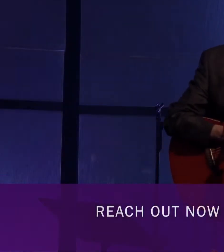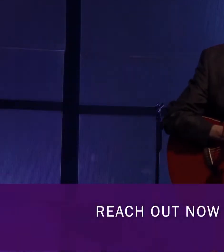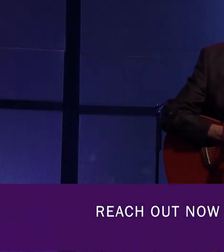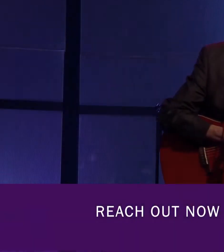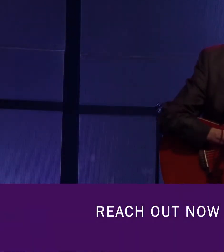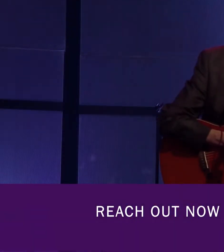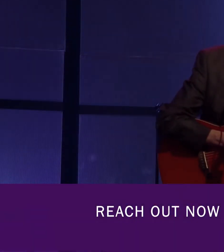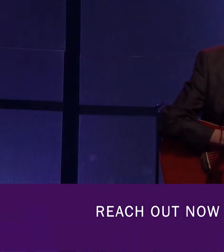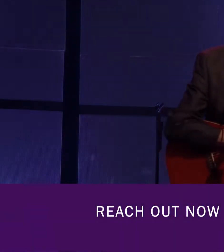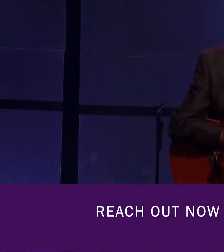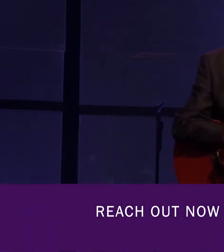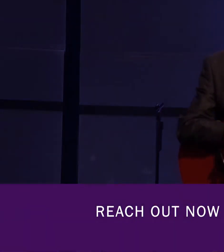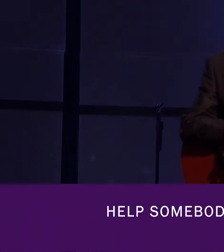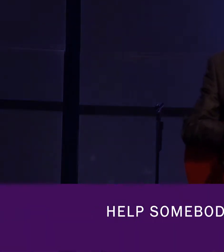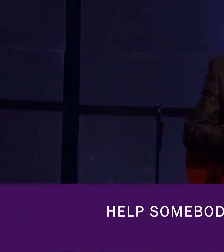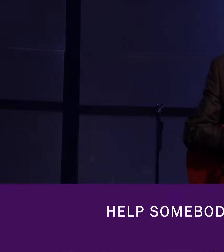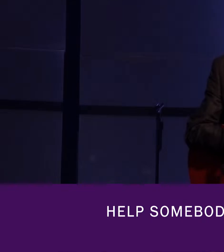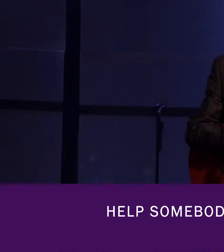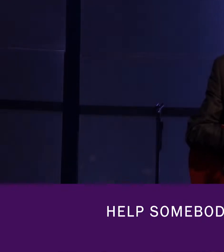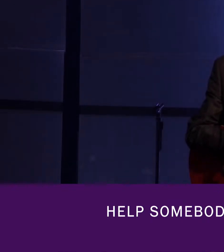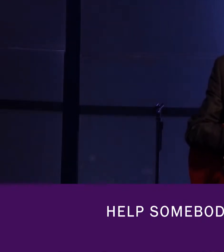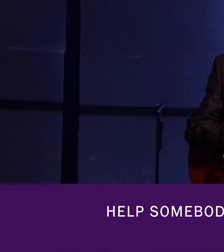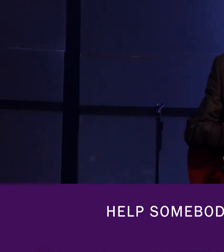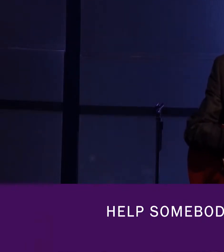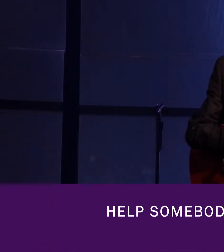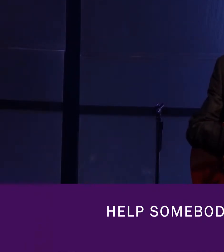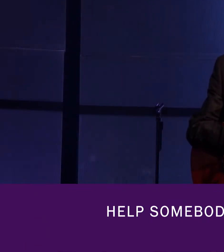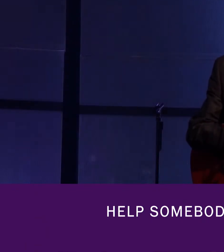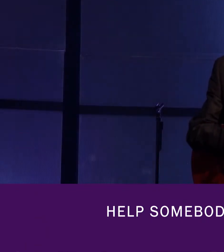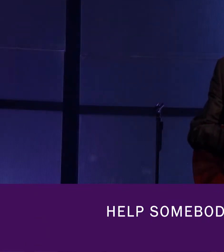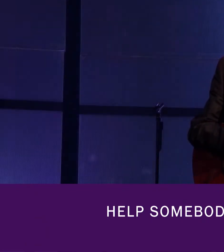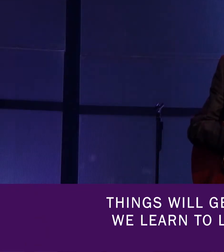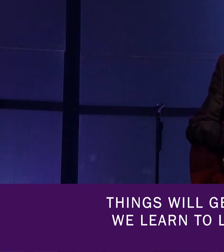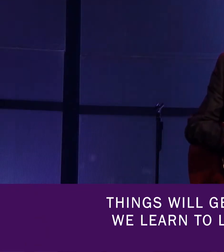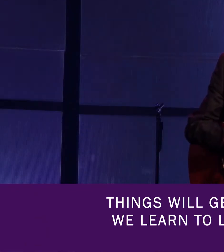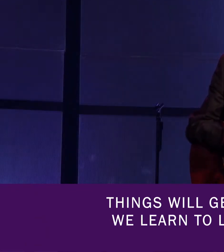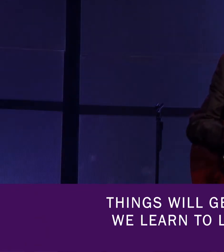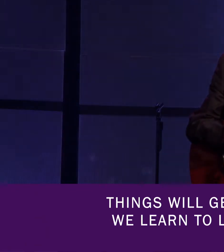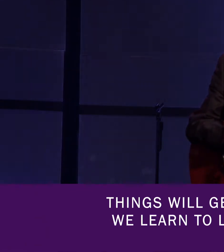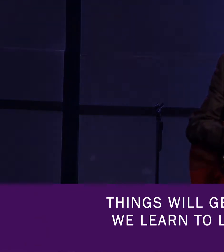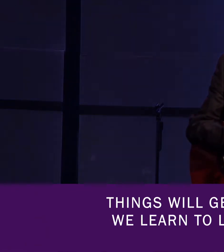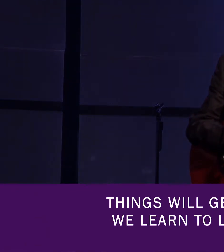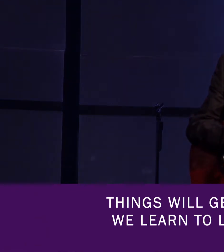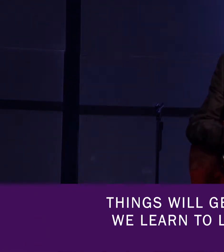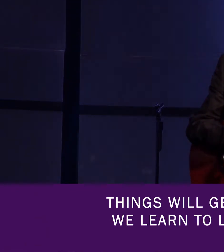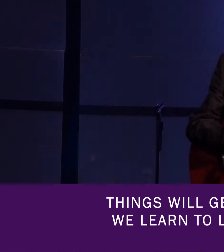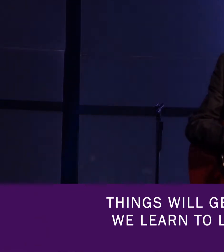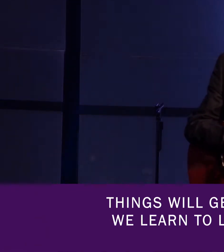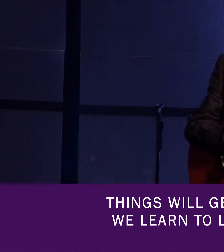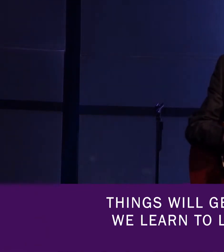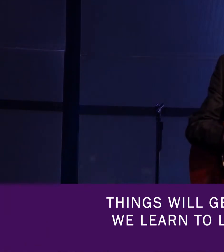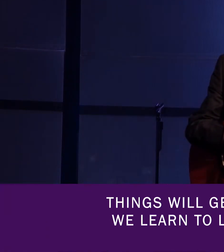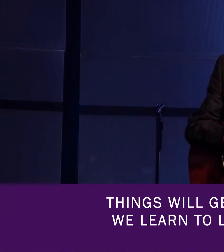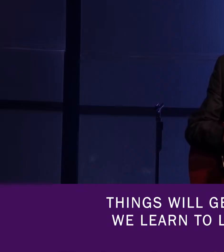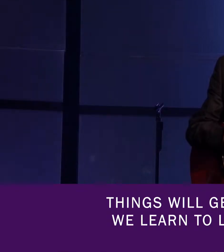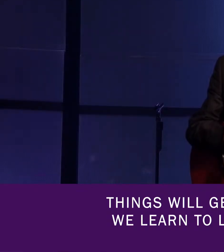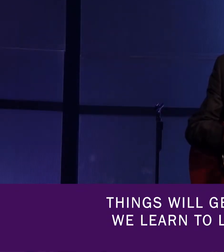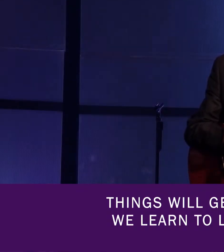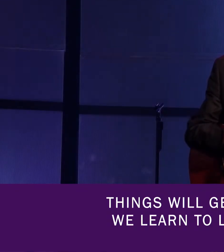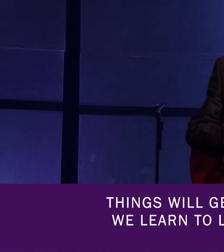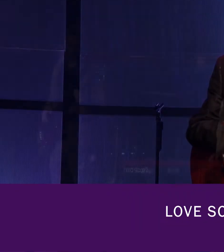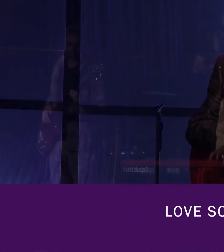Reach out now, take a hand, help somebody while we can. Things will get better when we learn to